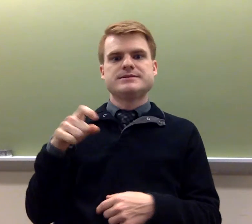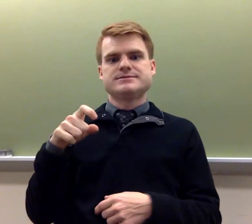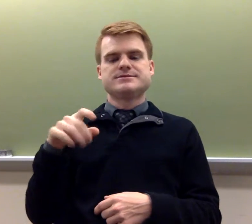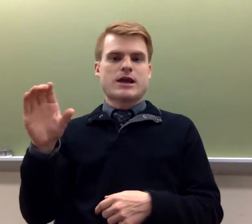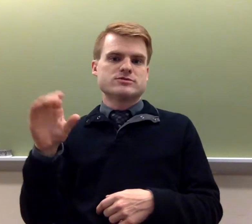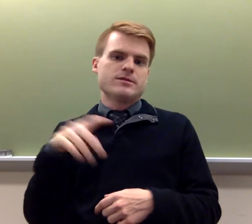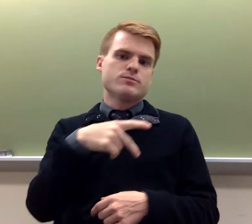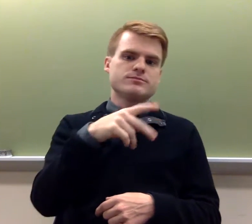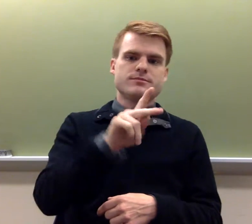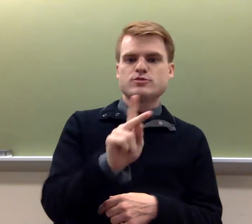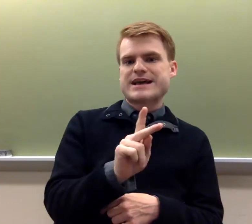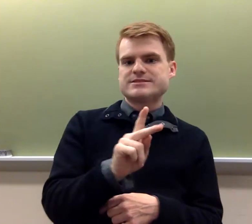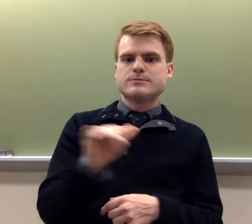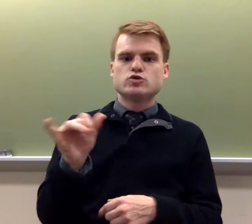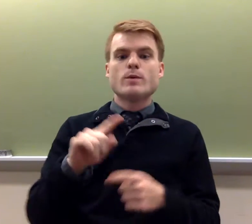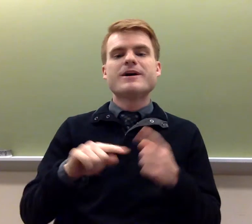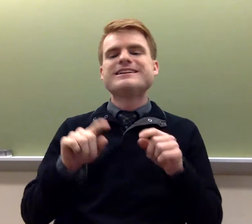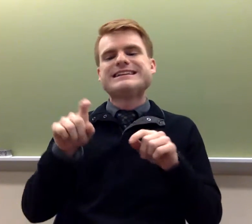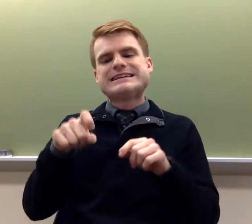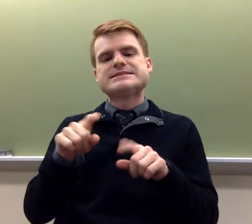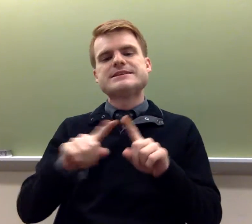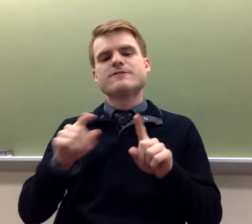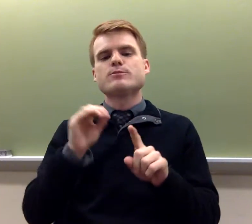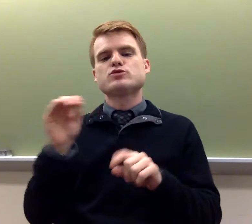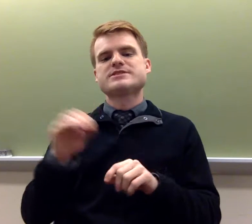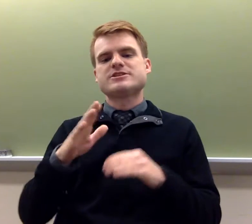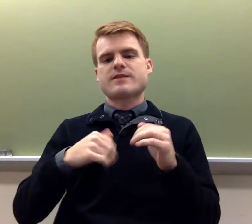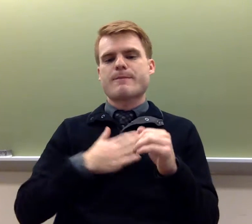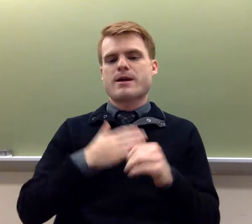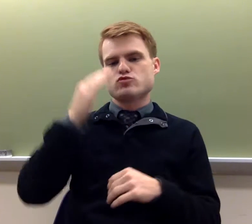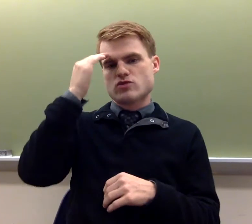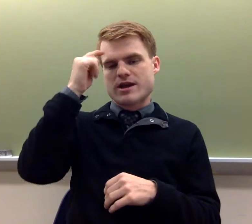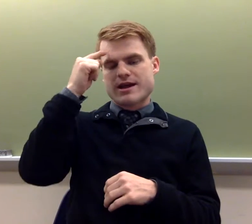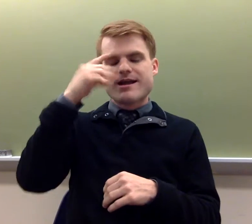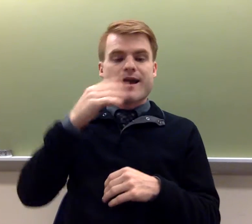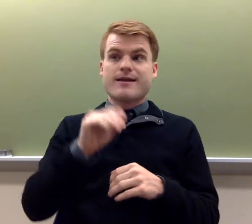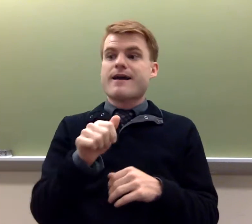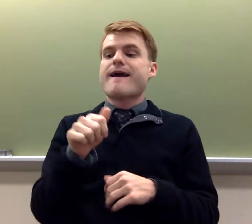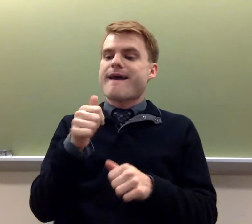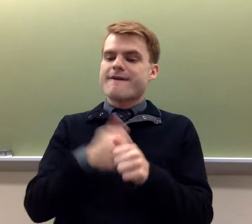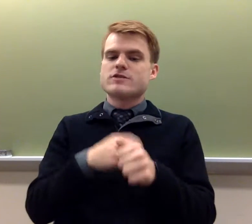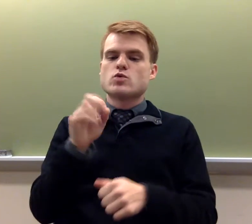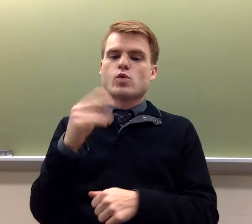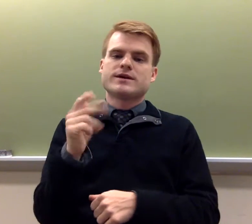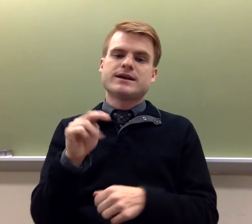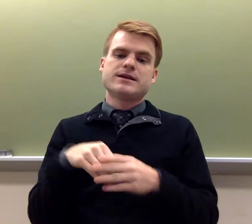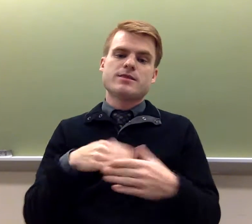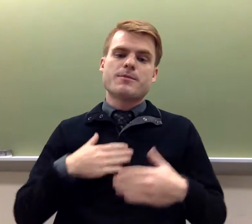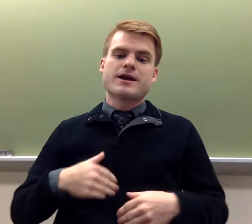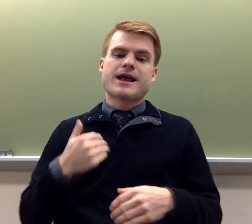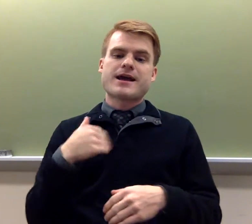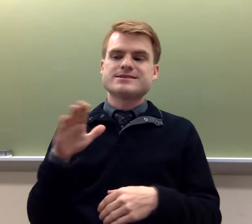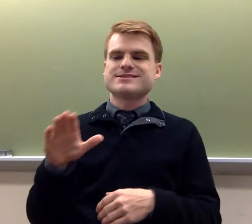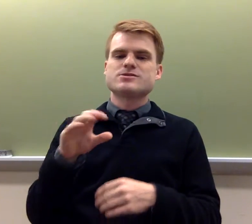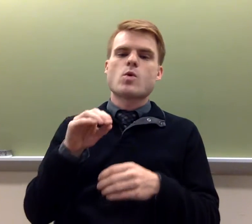different percentages than my brain does. And every organ in the body has its own percentage there in terms of